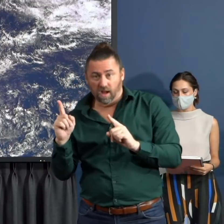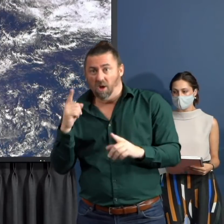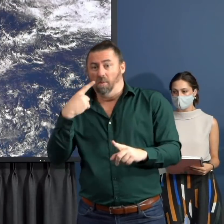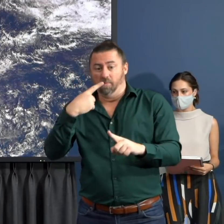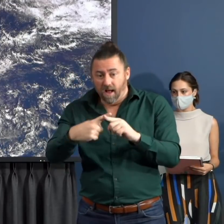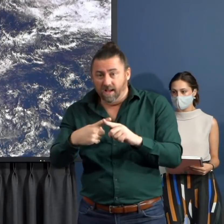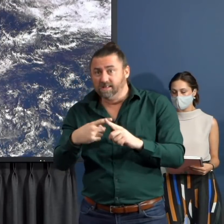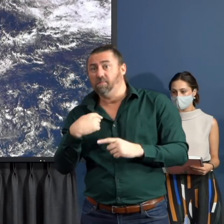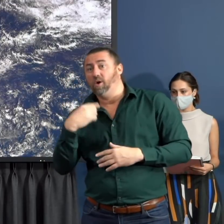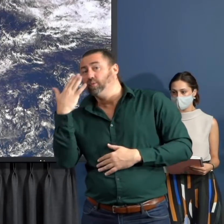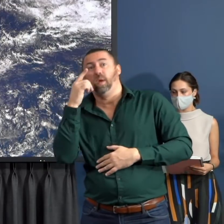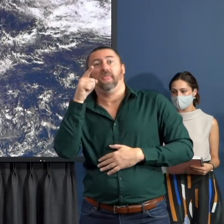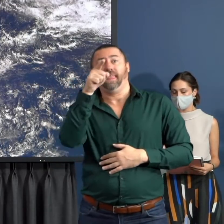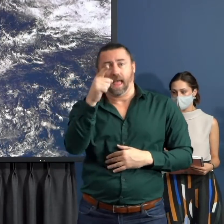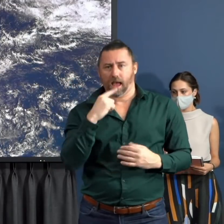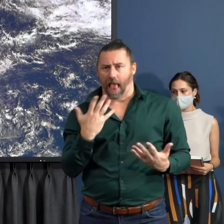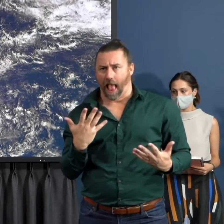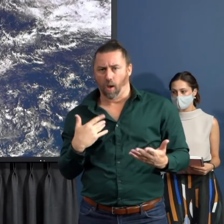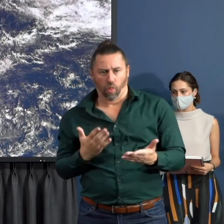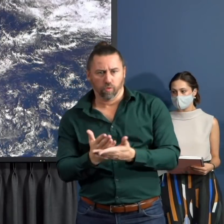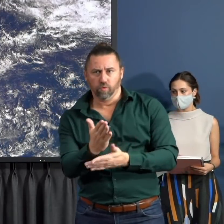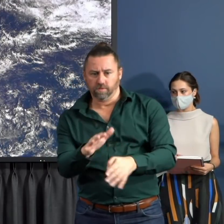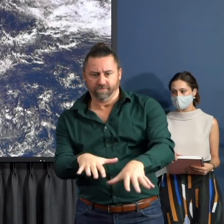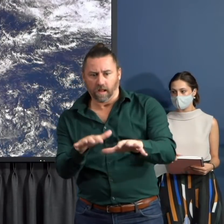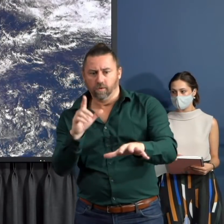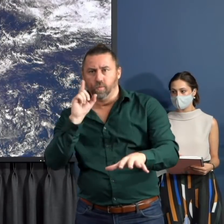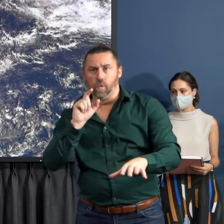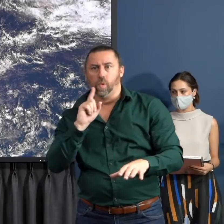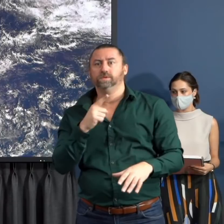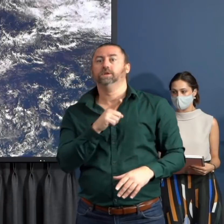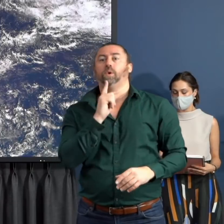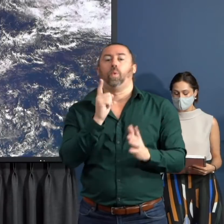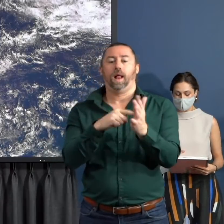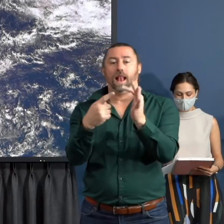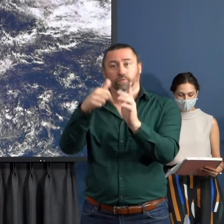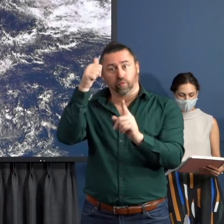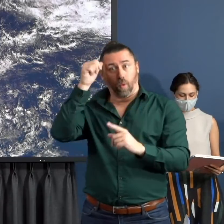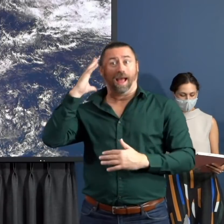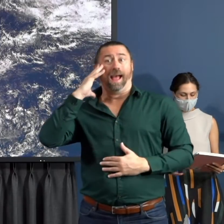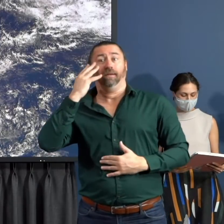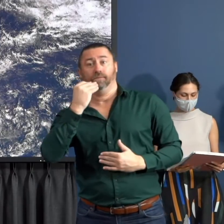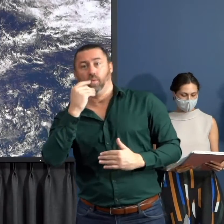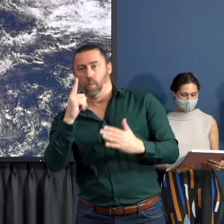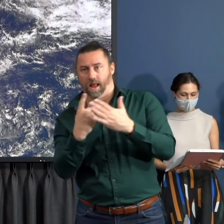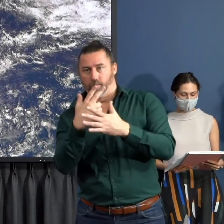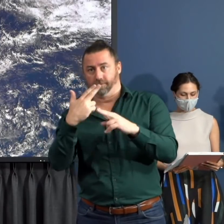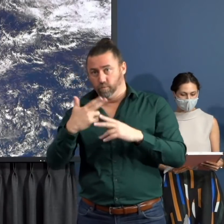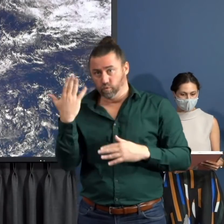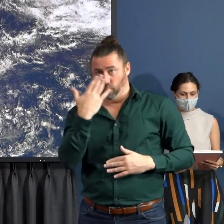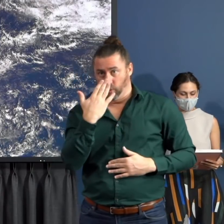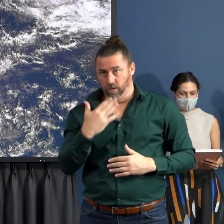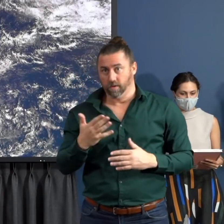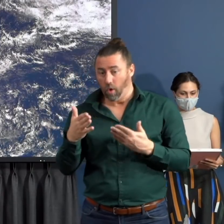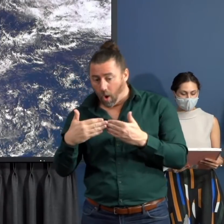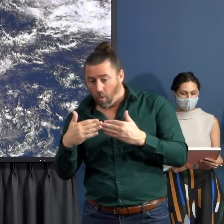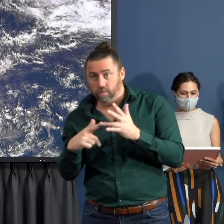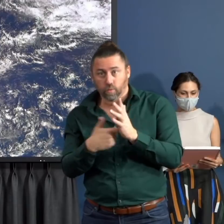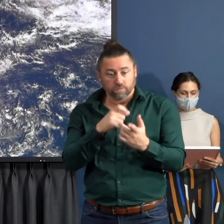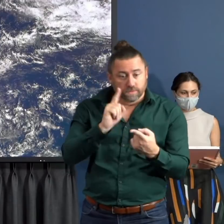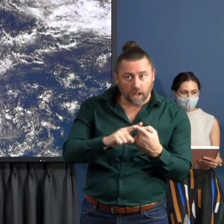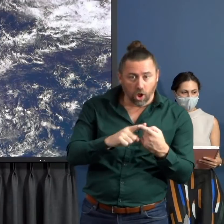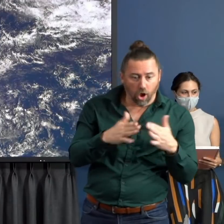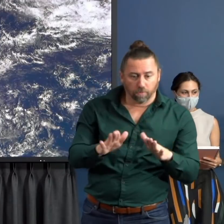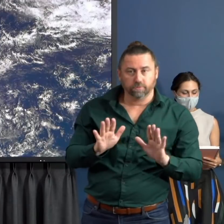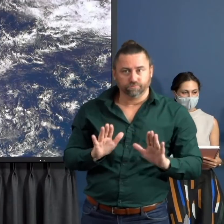to get to some schools as well. So we'll be giving you more information. Now, our advice is in